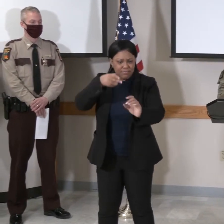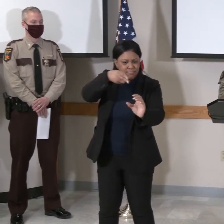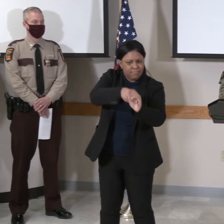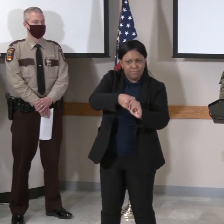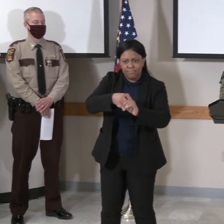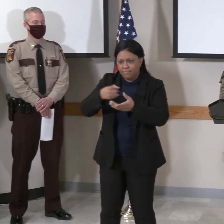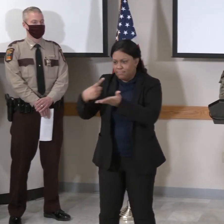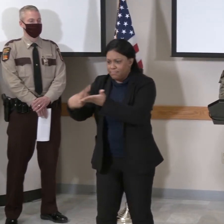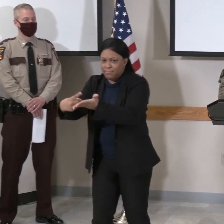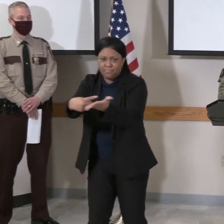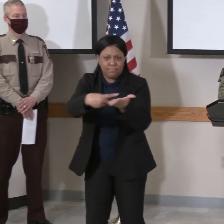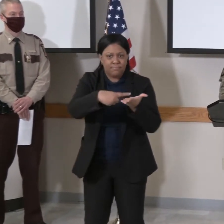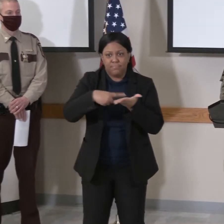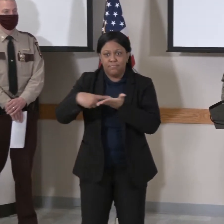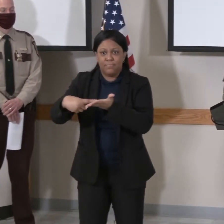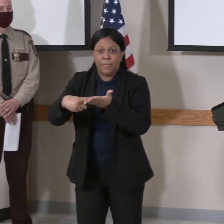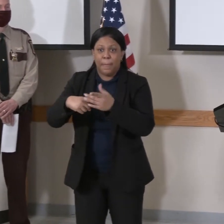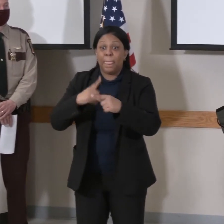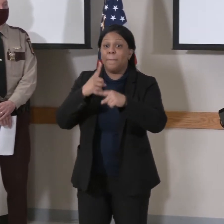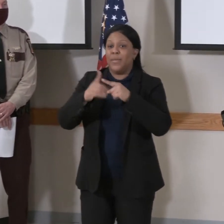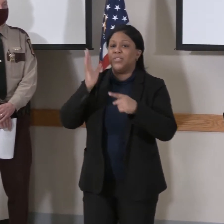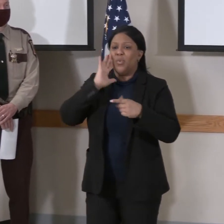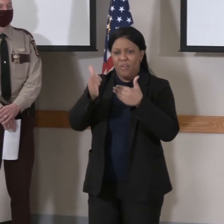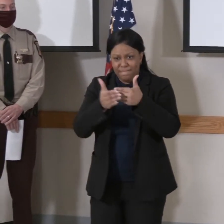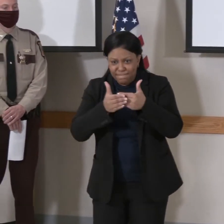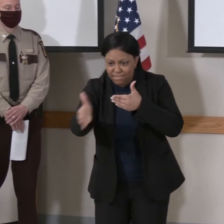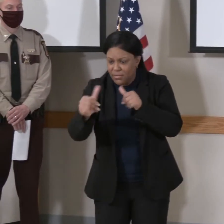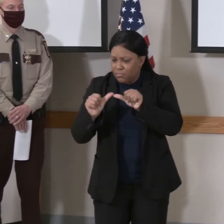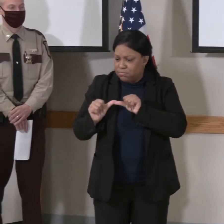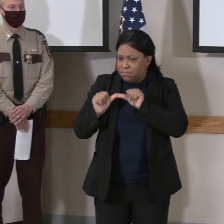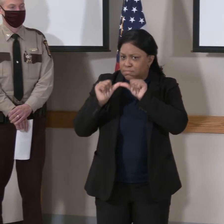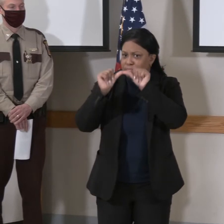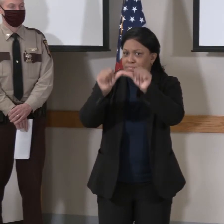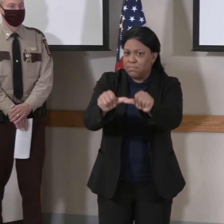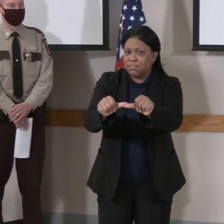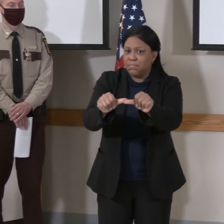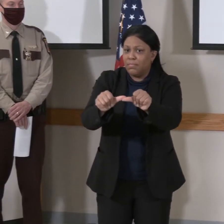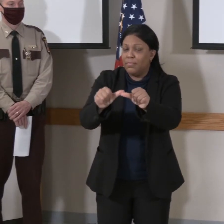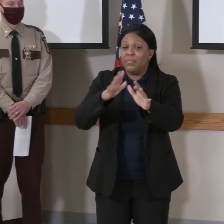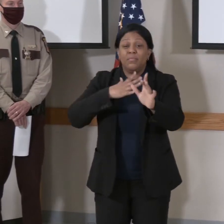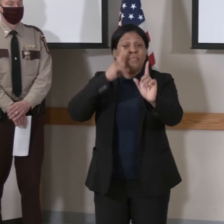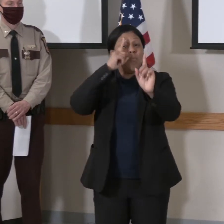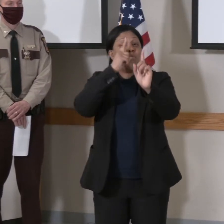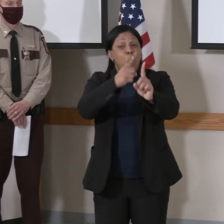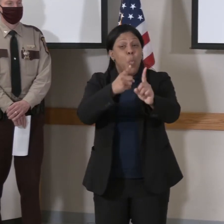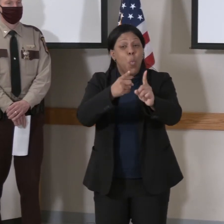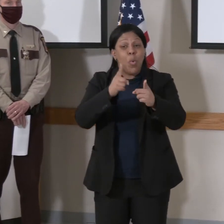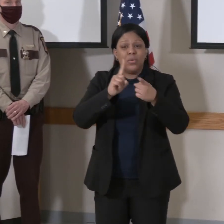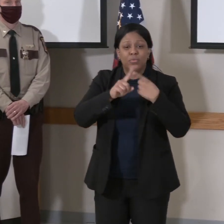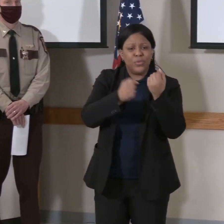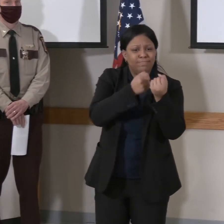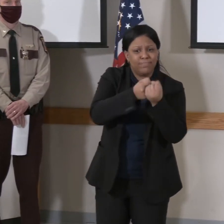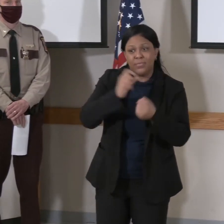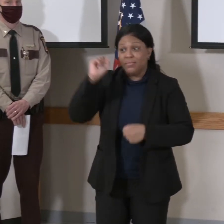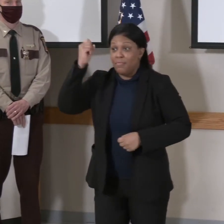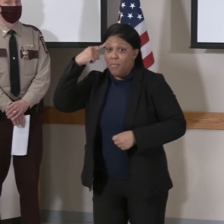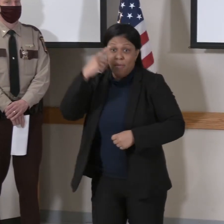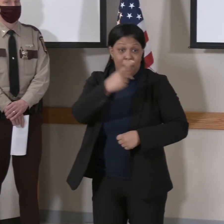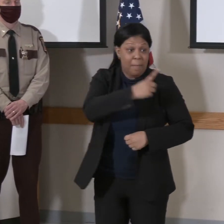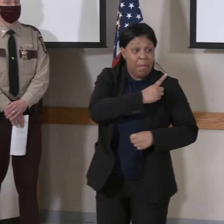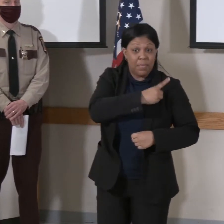move forward. Our primary focus is to support the cities of Minneapolis and St. Paul in ensuring the safety of our